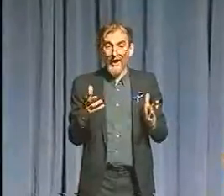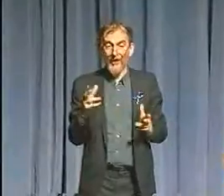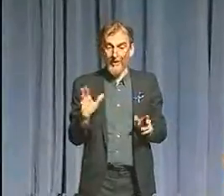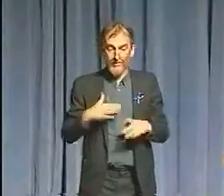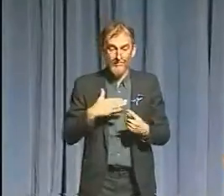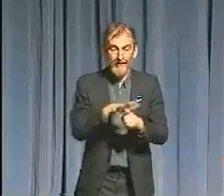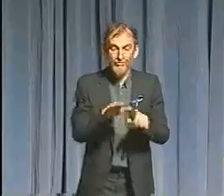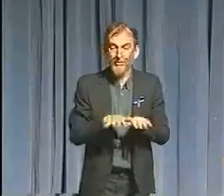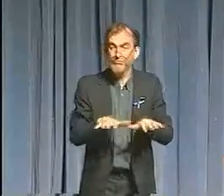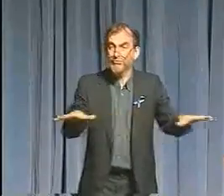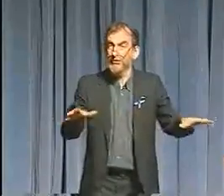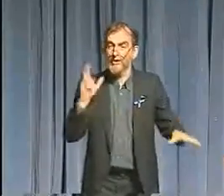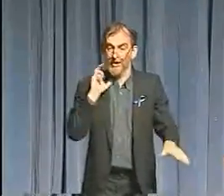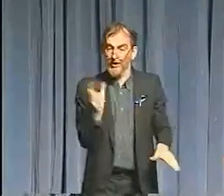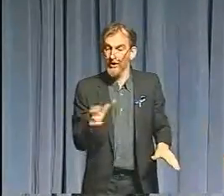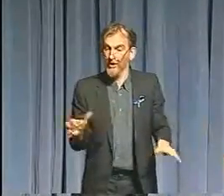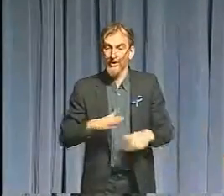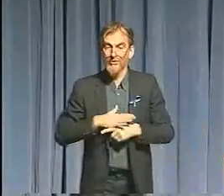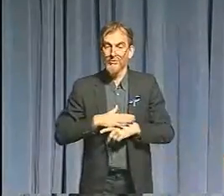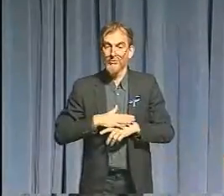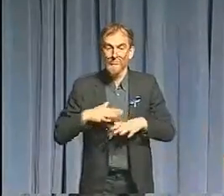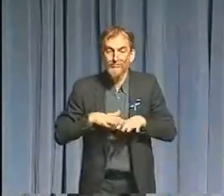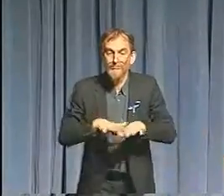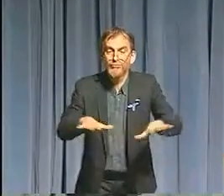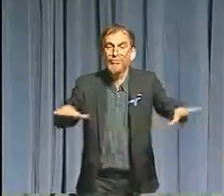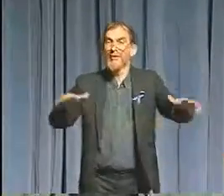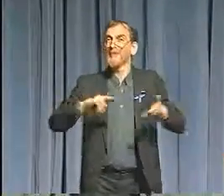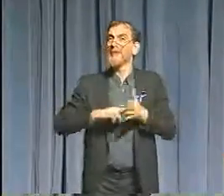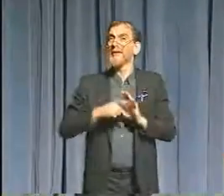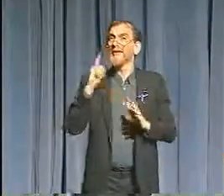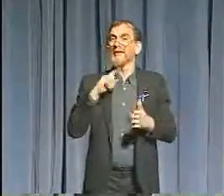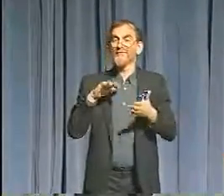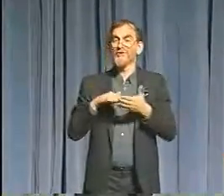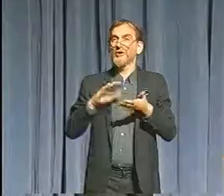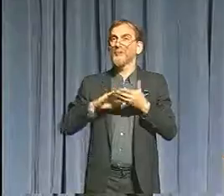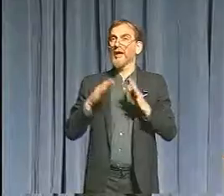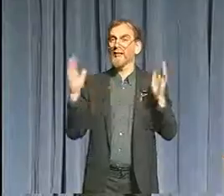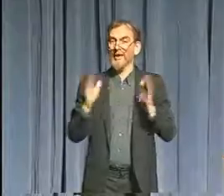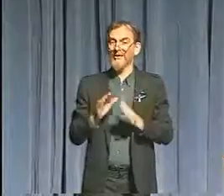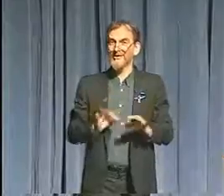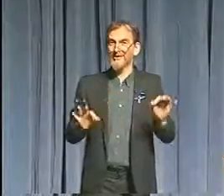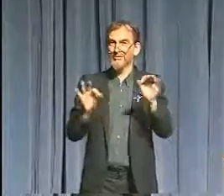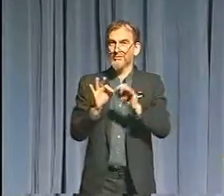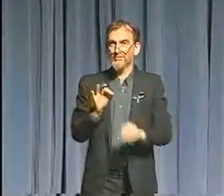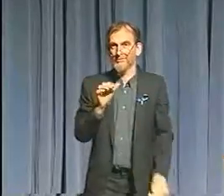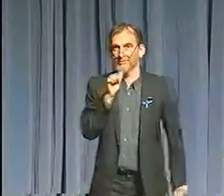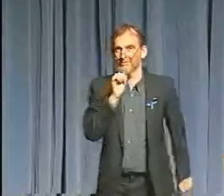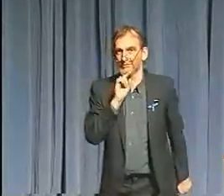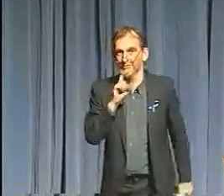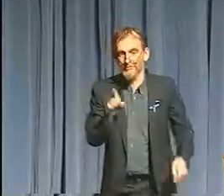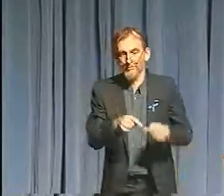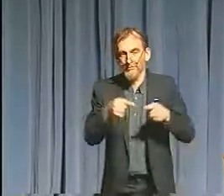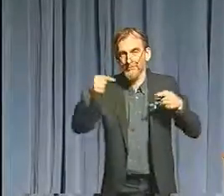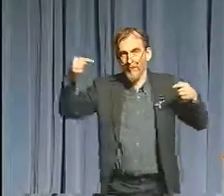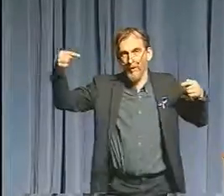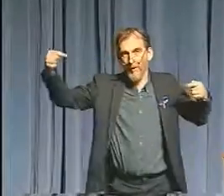some people say that mainstreaming and cochlear implants on the rise mean that